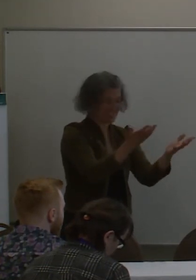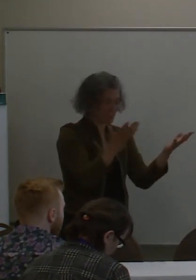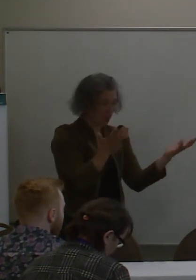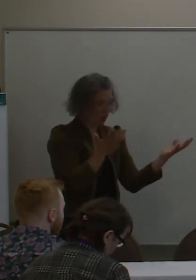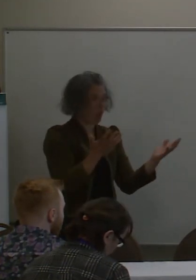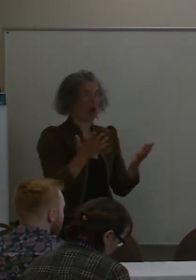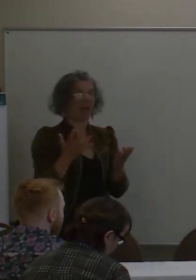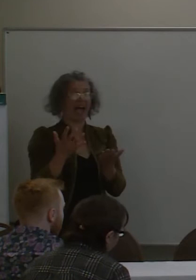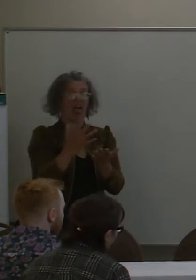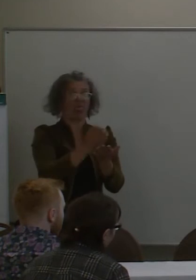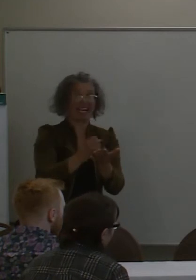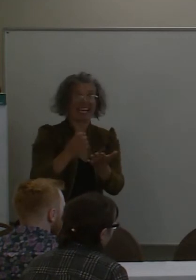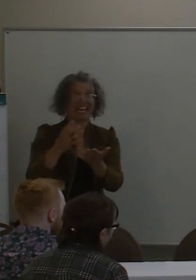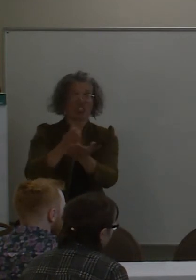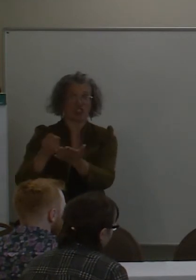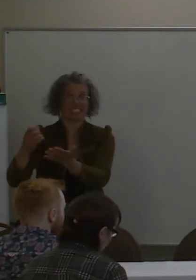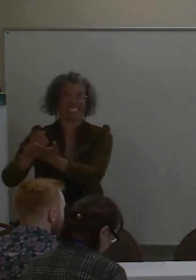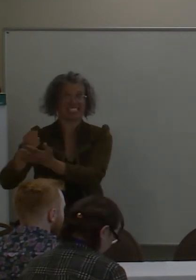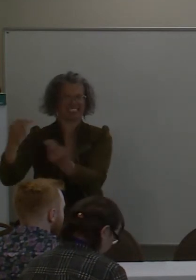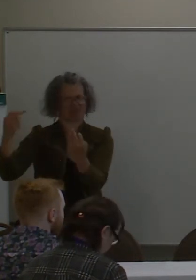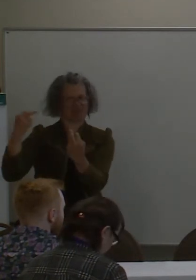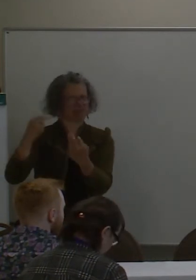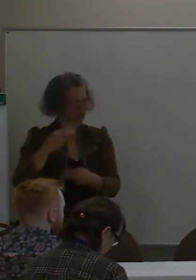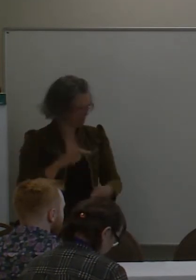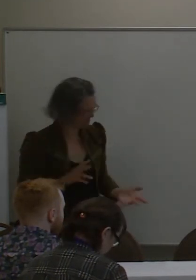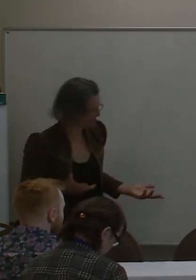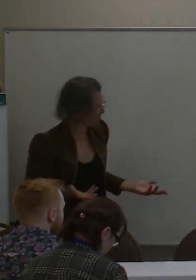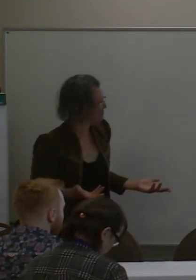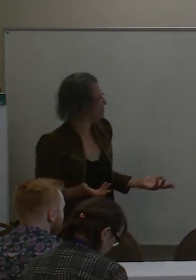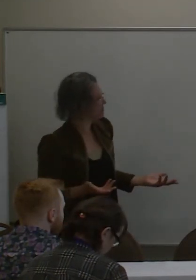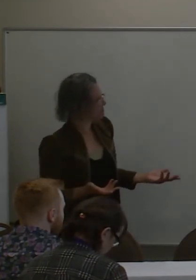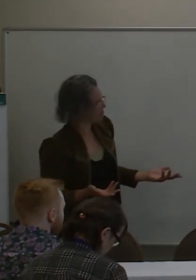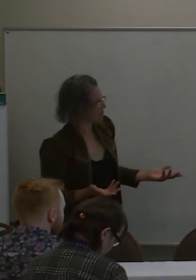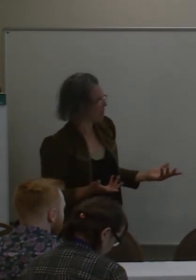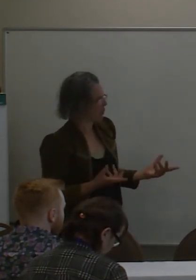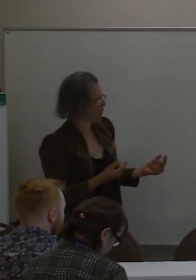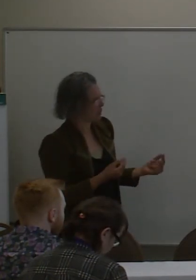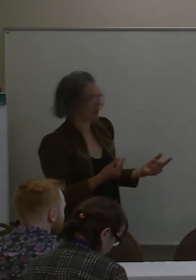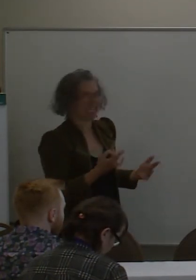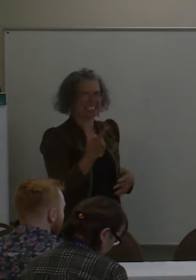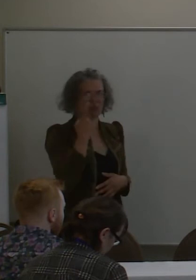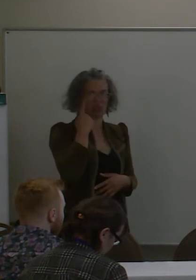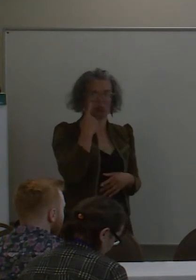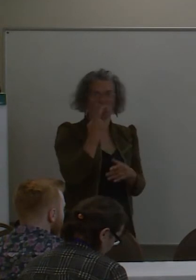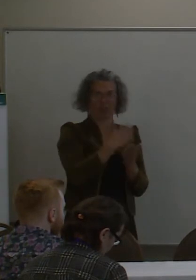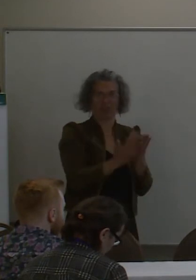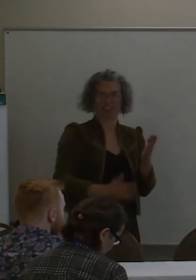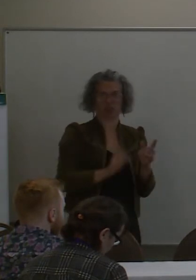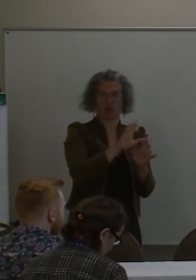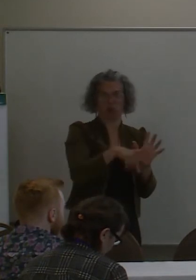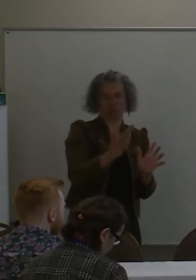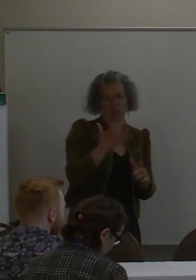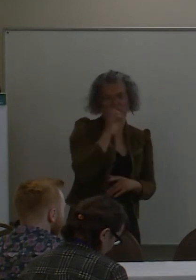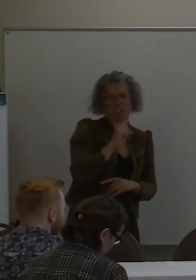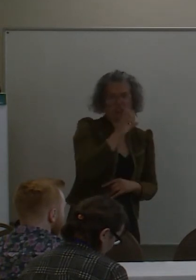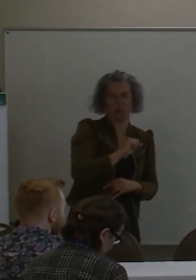going, excuse me, and we just kind of left them out there thinking we have done well and people will look at them. Well, of course, we're wrong.